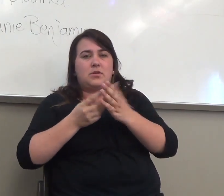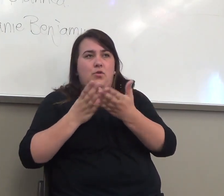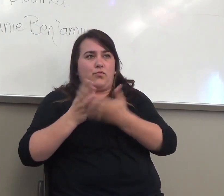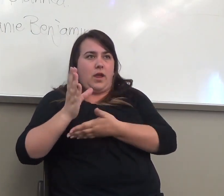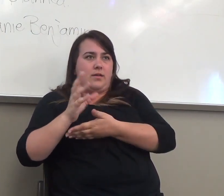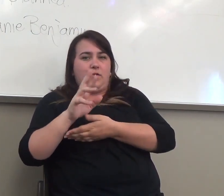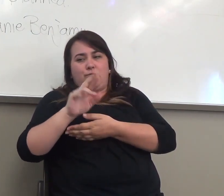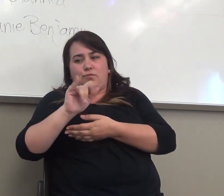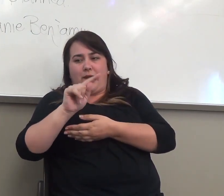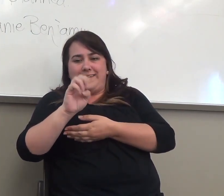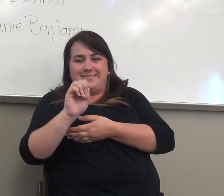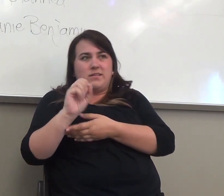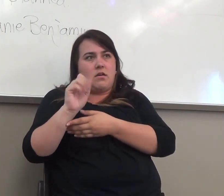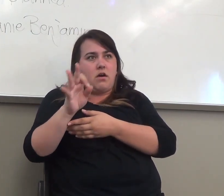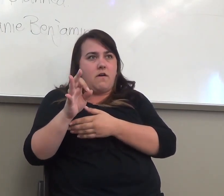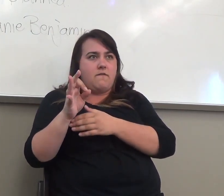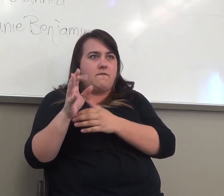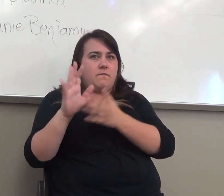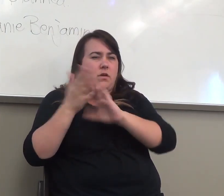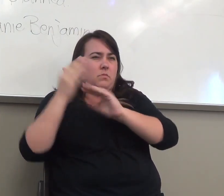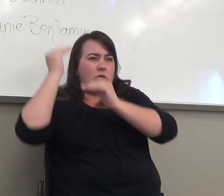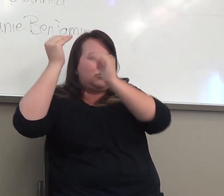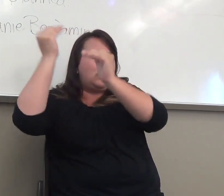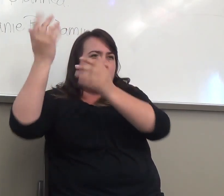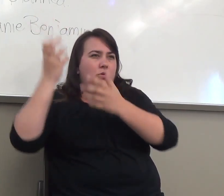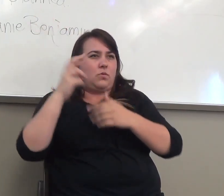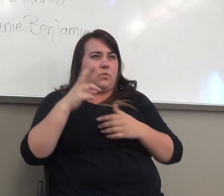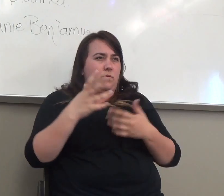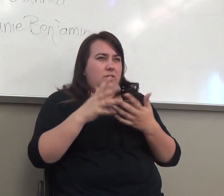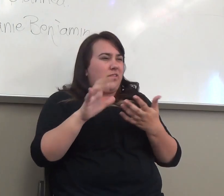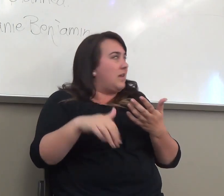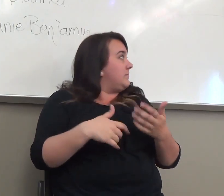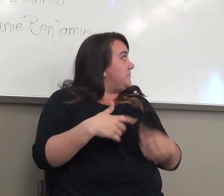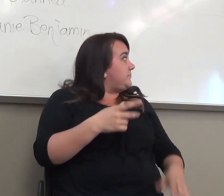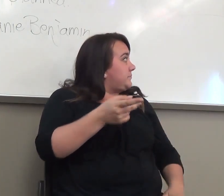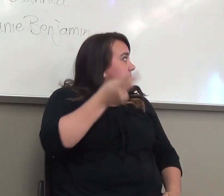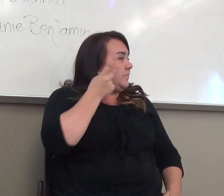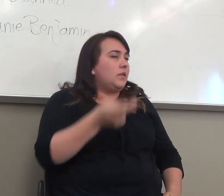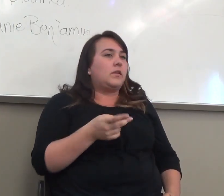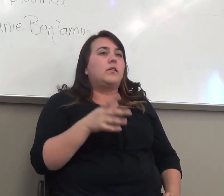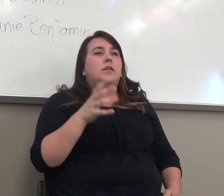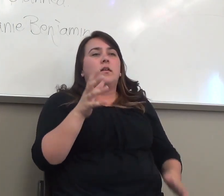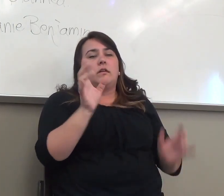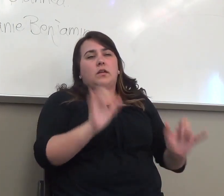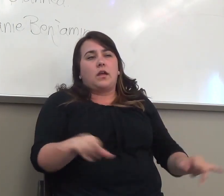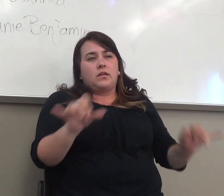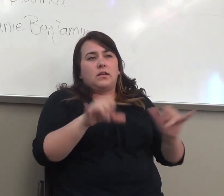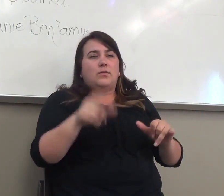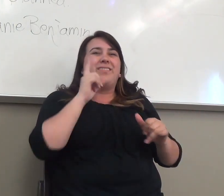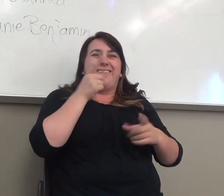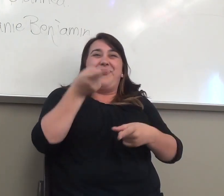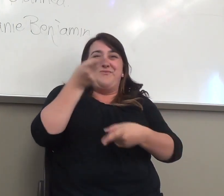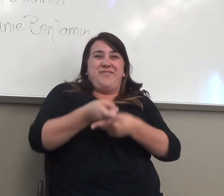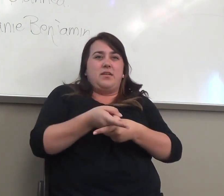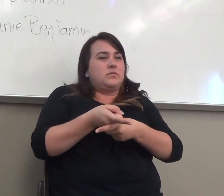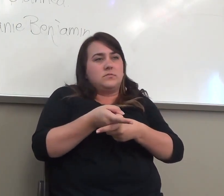advertising, we see so much of that we tend to think it's correct, and it's not. So don't use